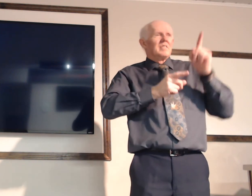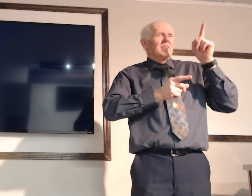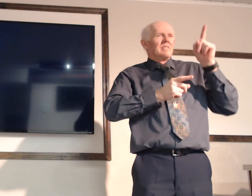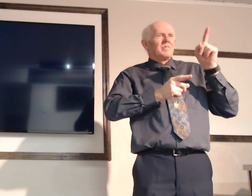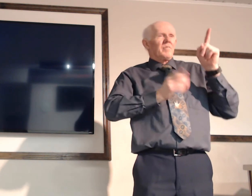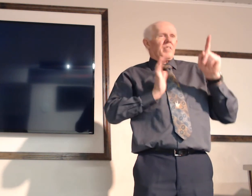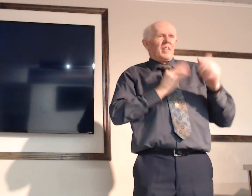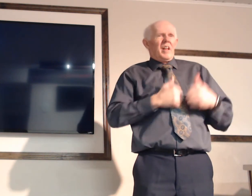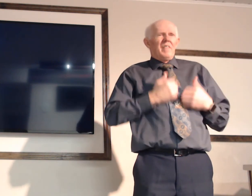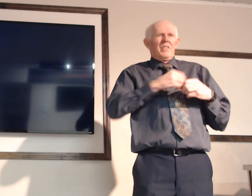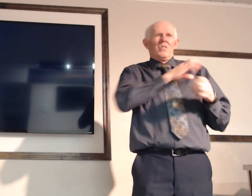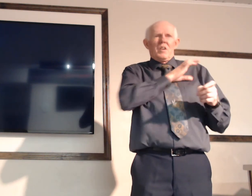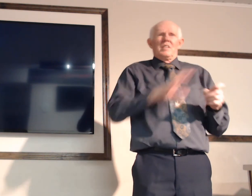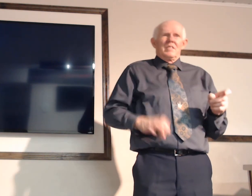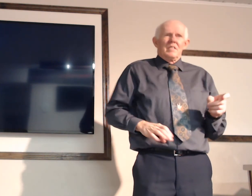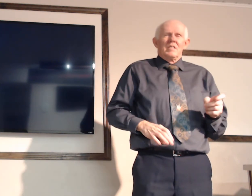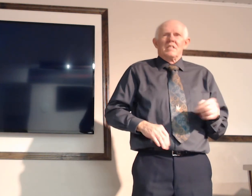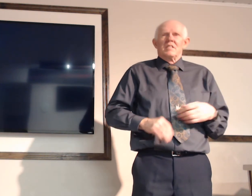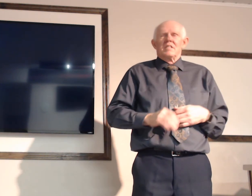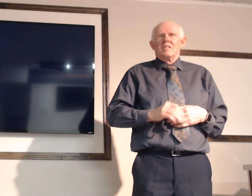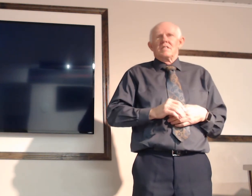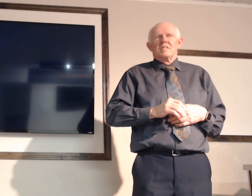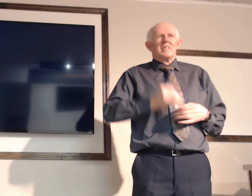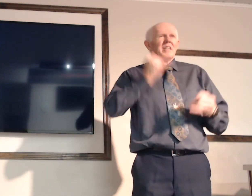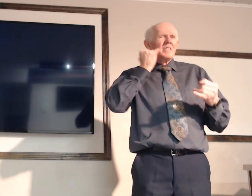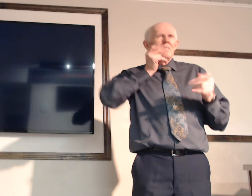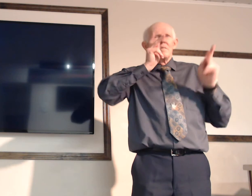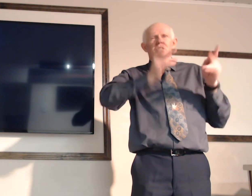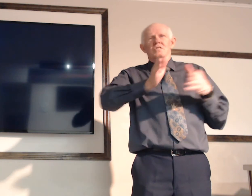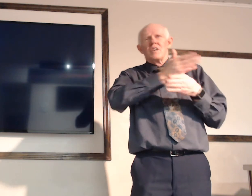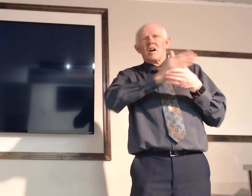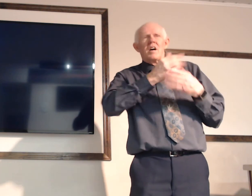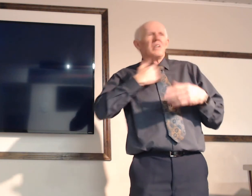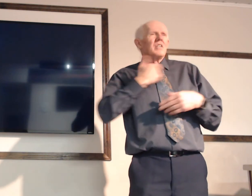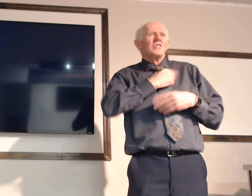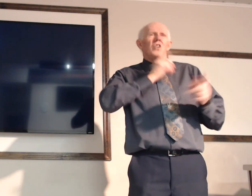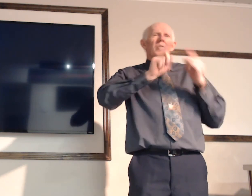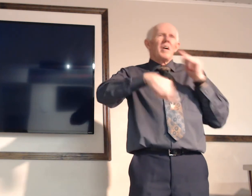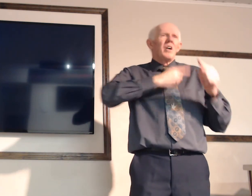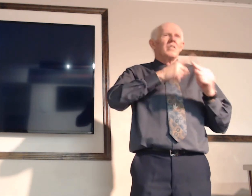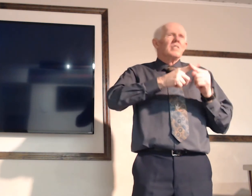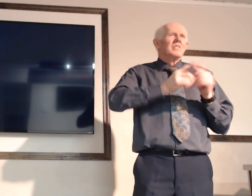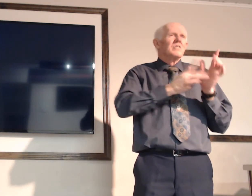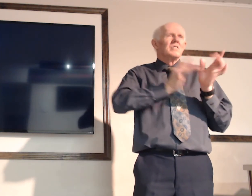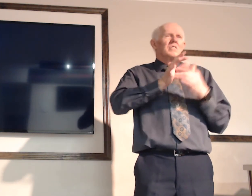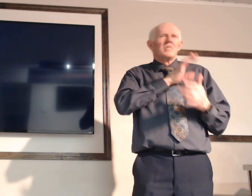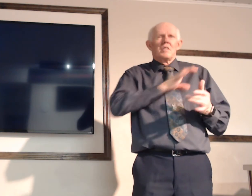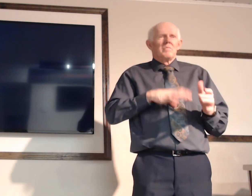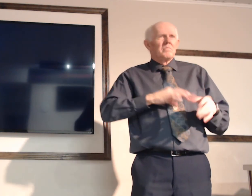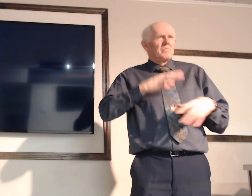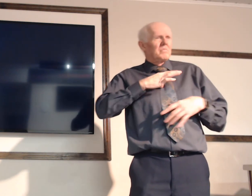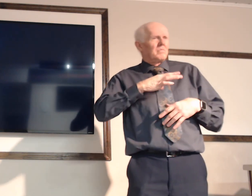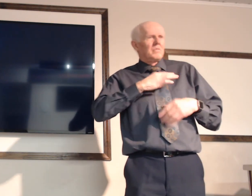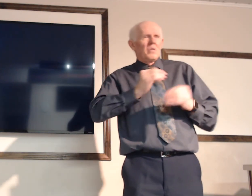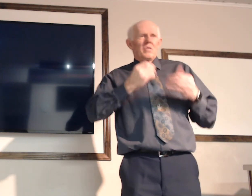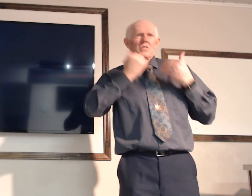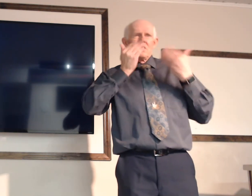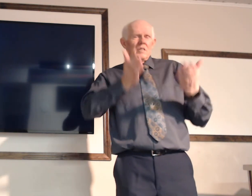ashamed. Our lives in Christ. Imagine if a person shared about Jesus Christ and it would be